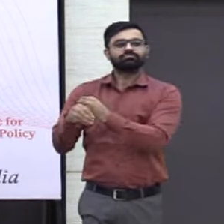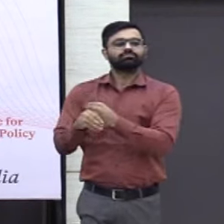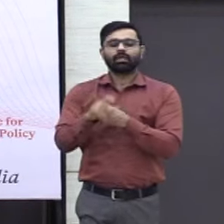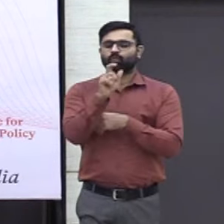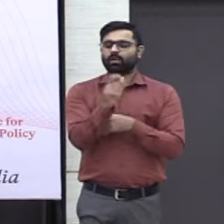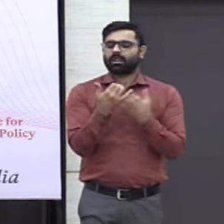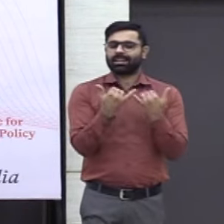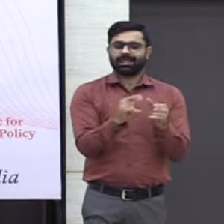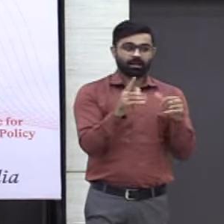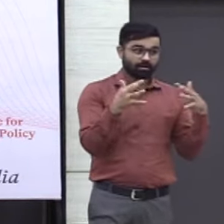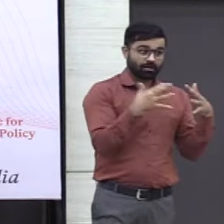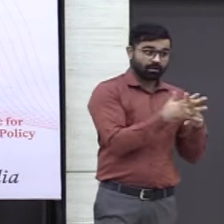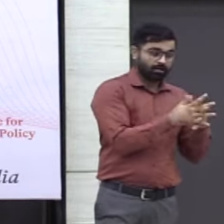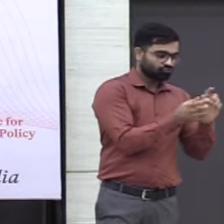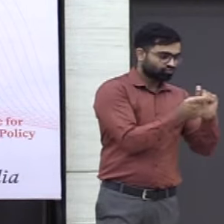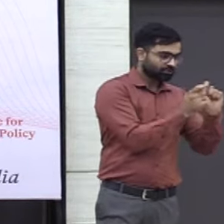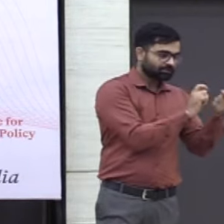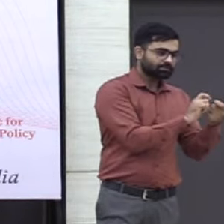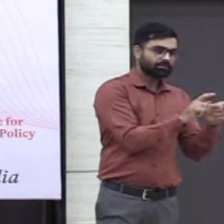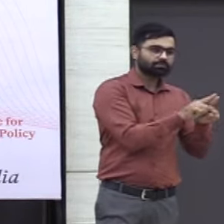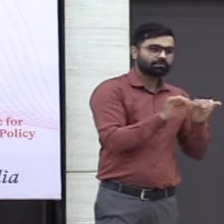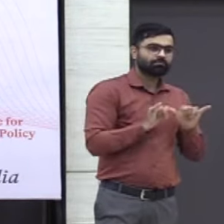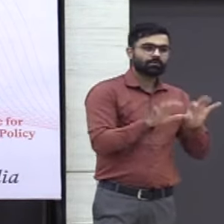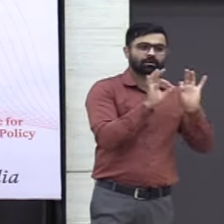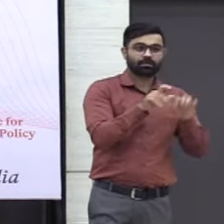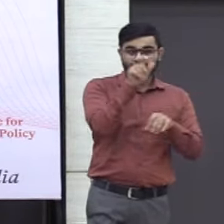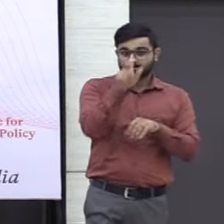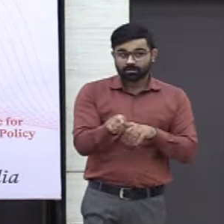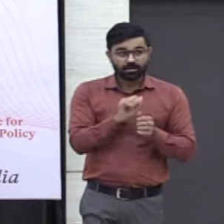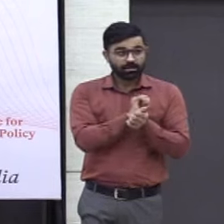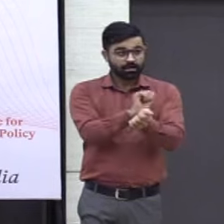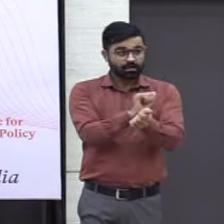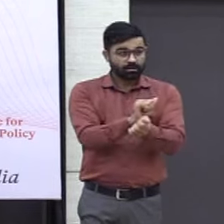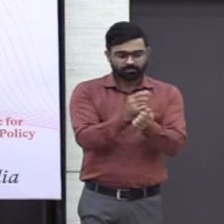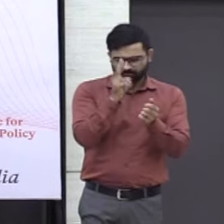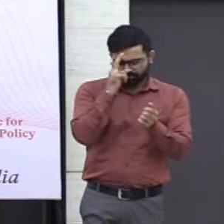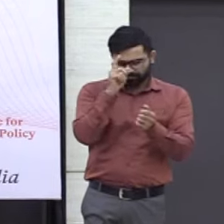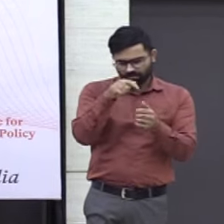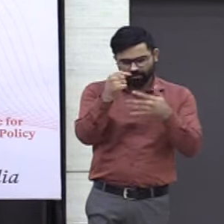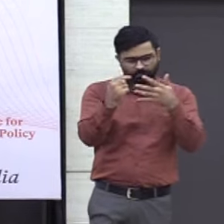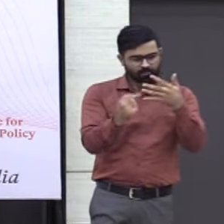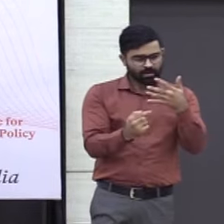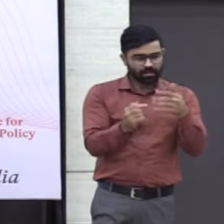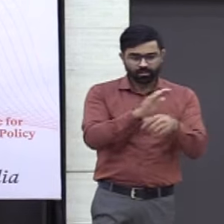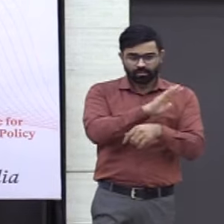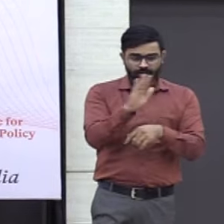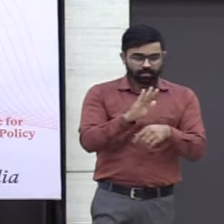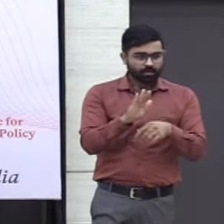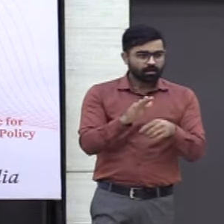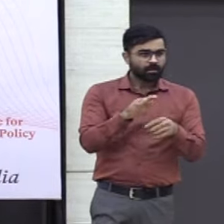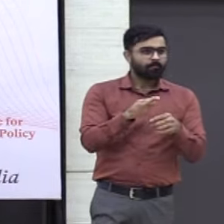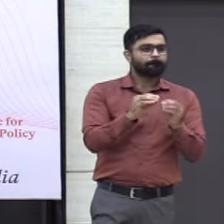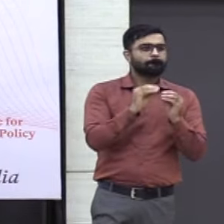words, now the law will be implemented in such a manner that a person arrested on suspicion will never get